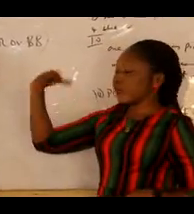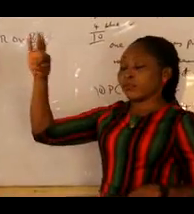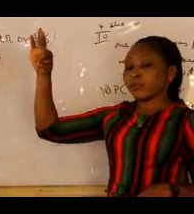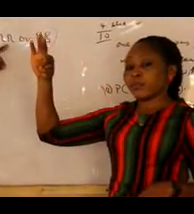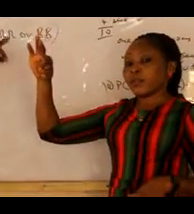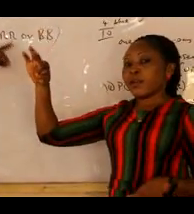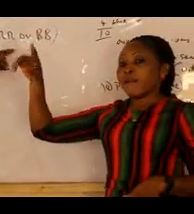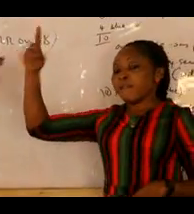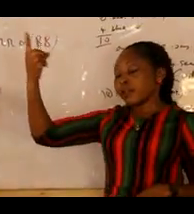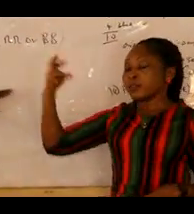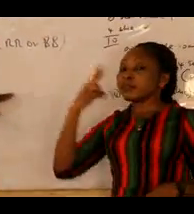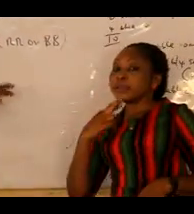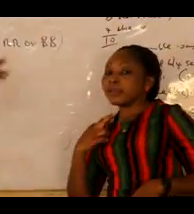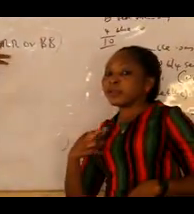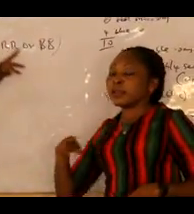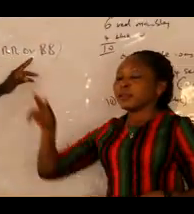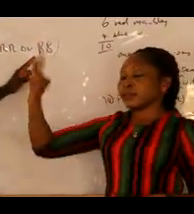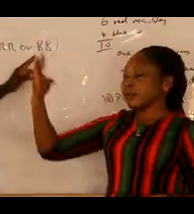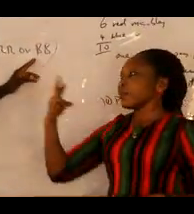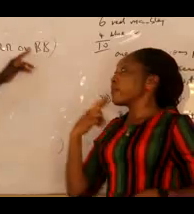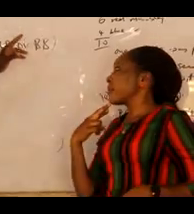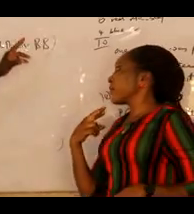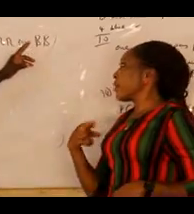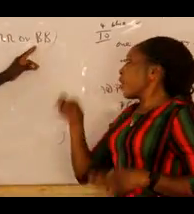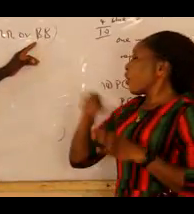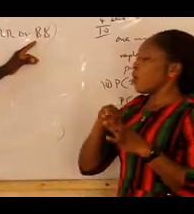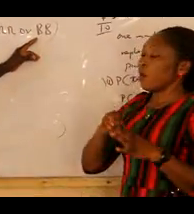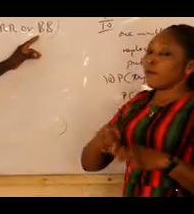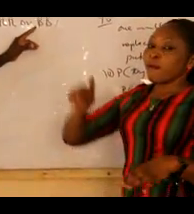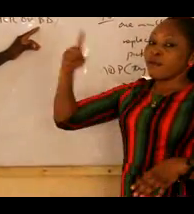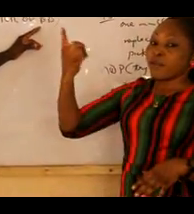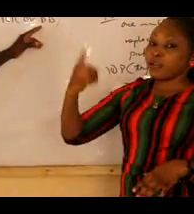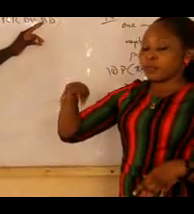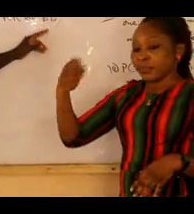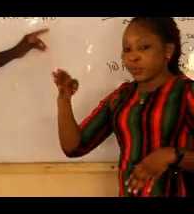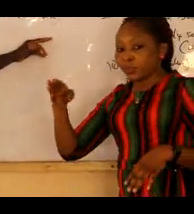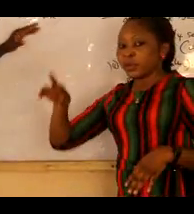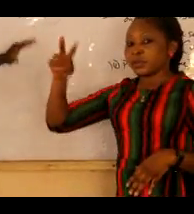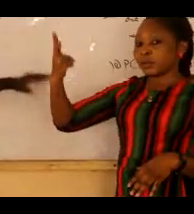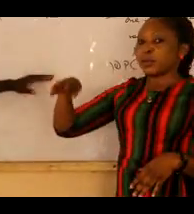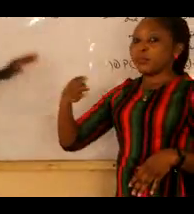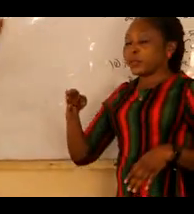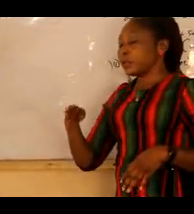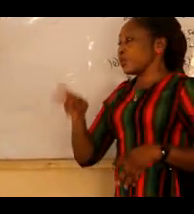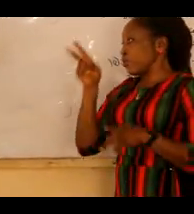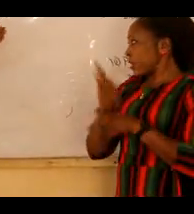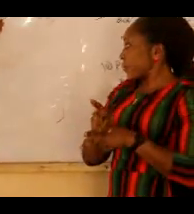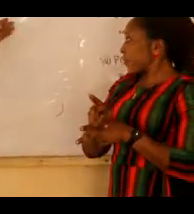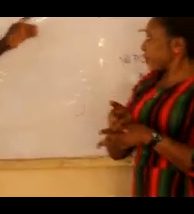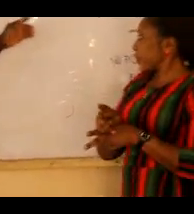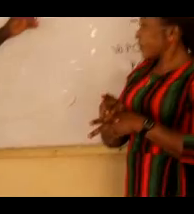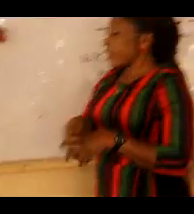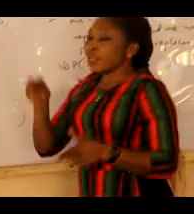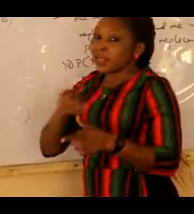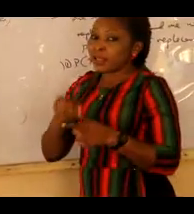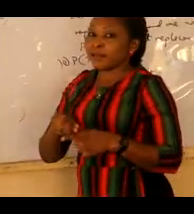red, second red, you keep. Find P of first blue, second blue, you keep. Then find P of